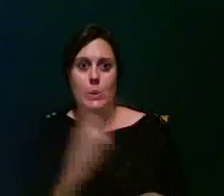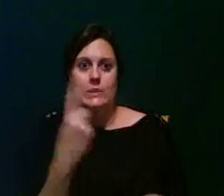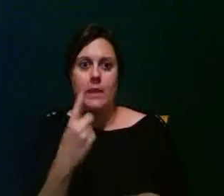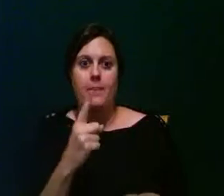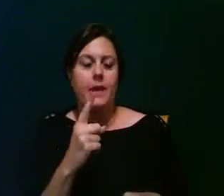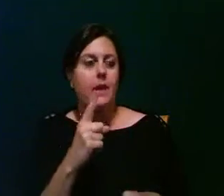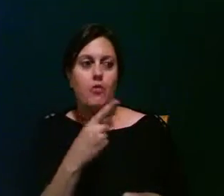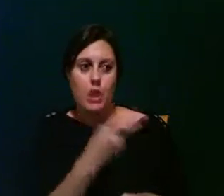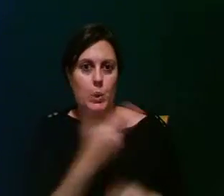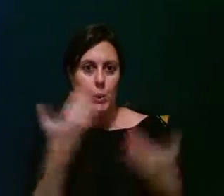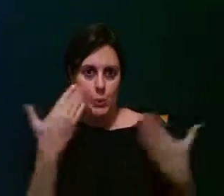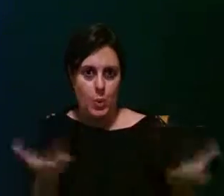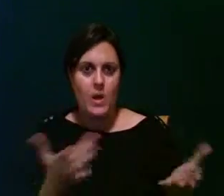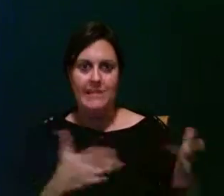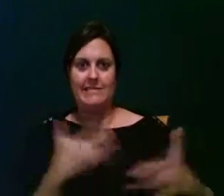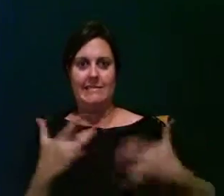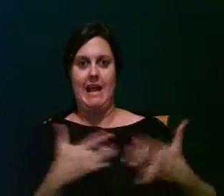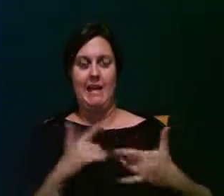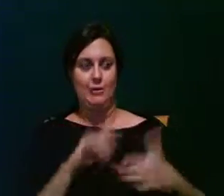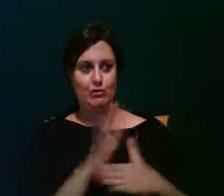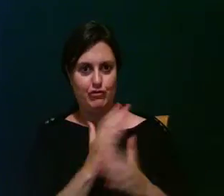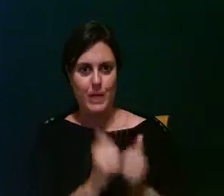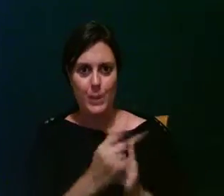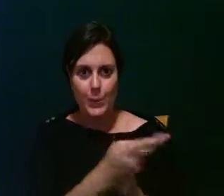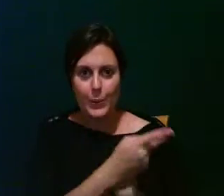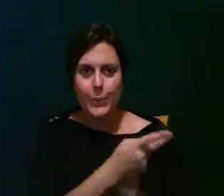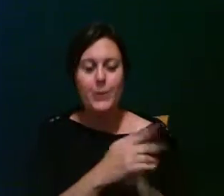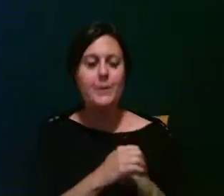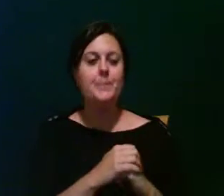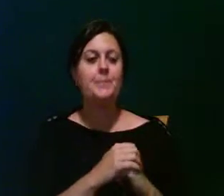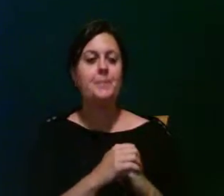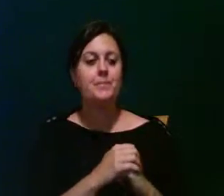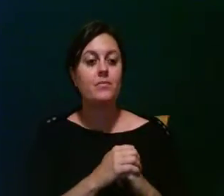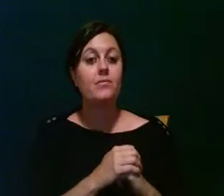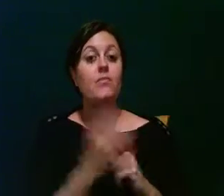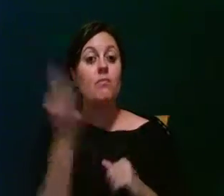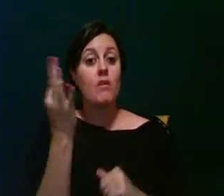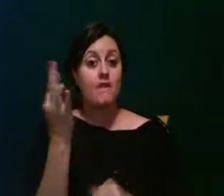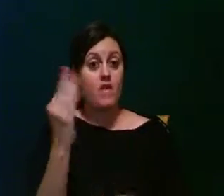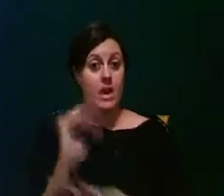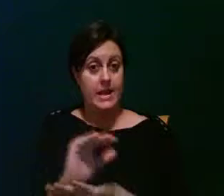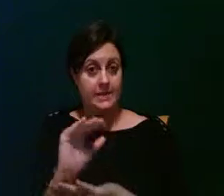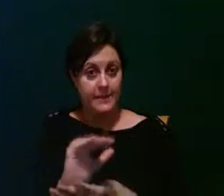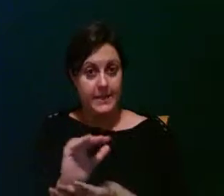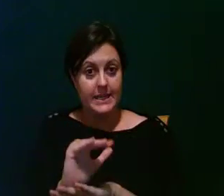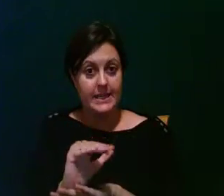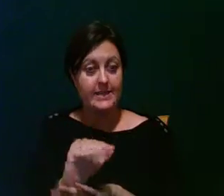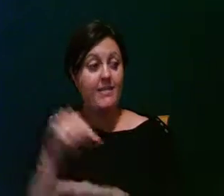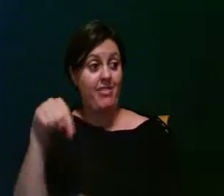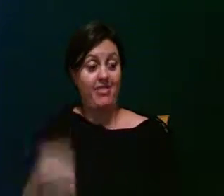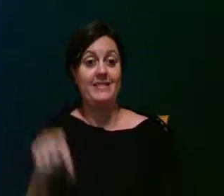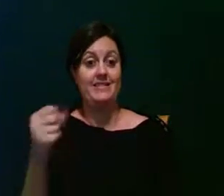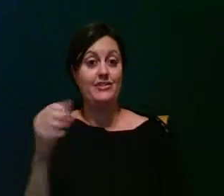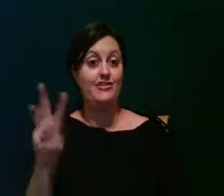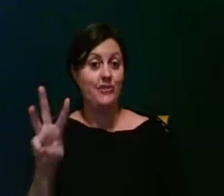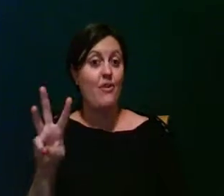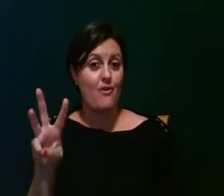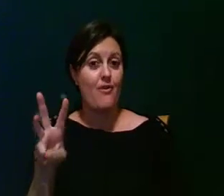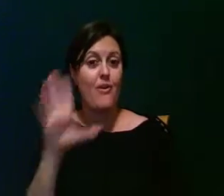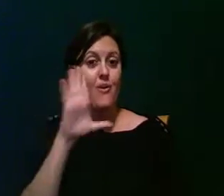thing to let you guys know about as well. Friday evening, this show will be posted